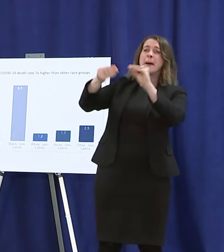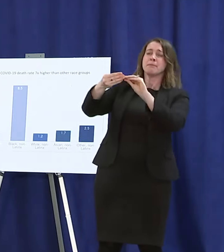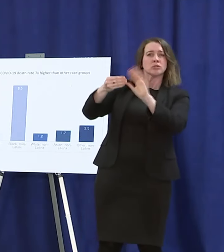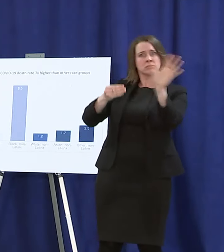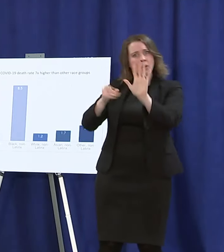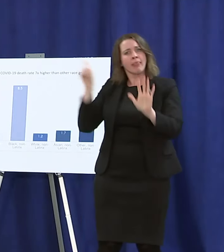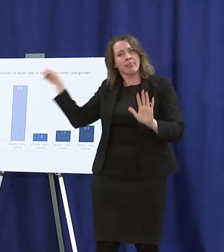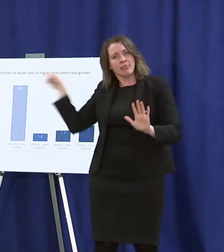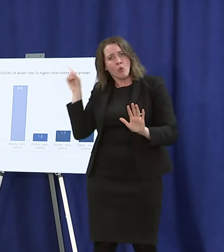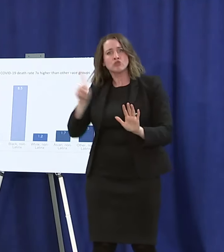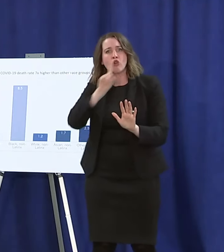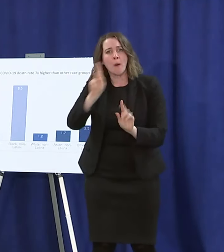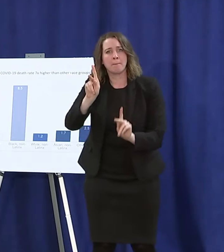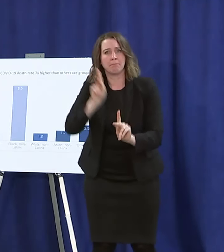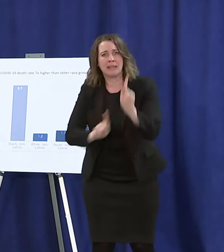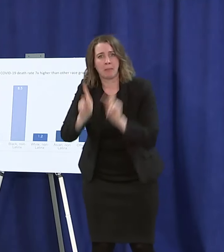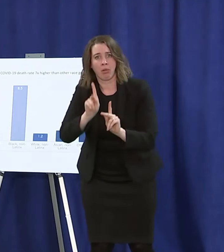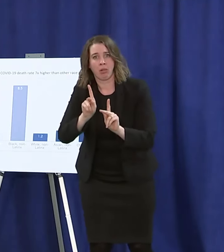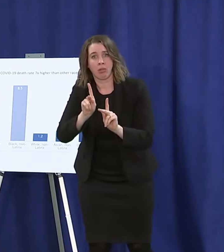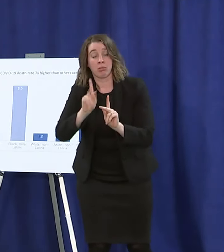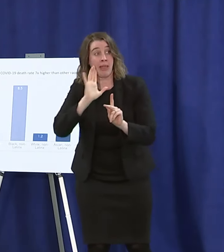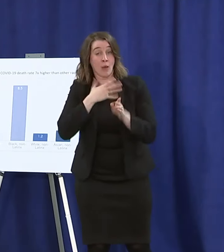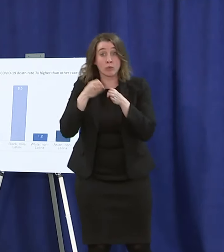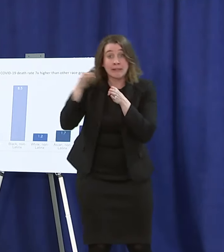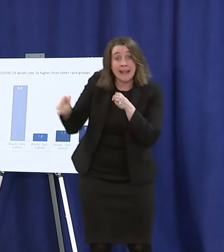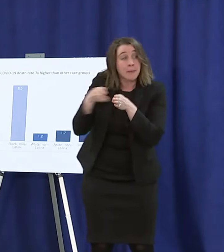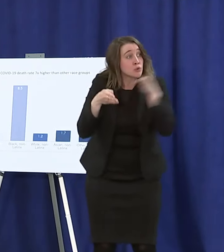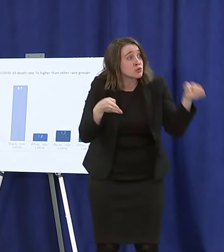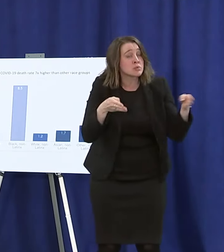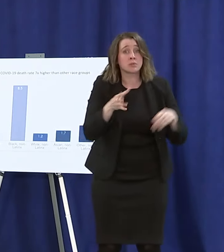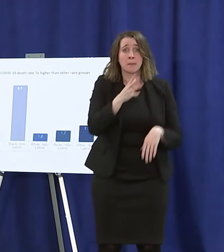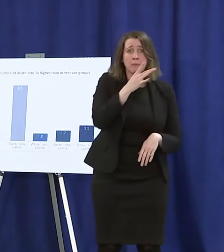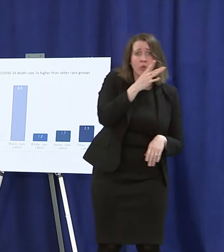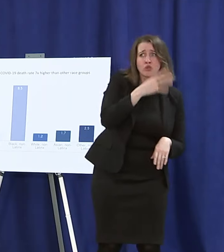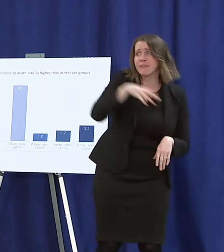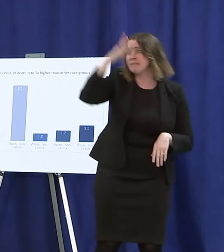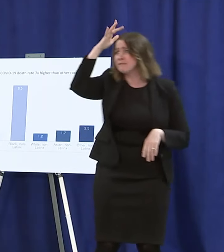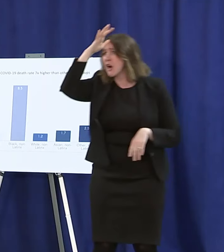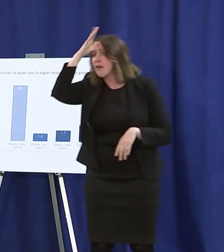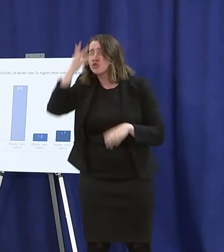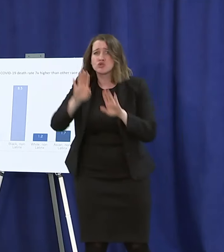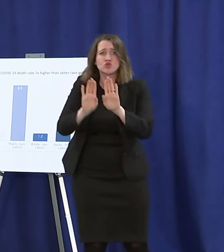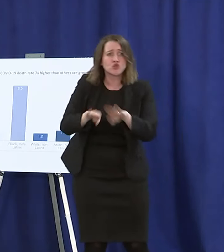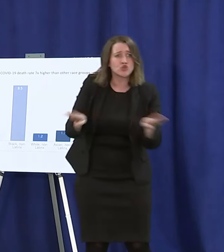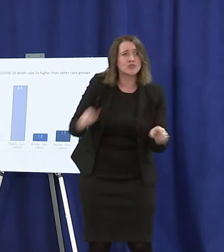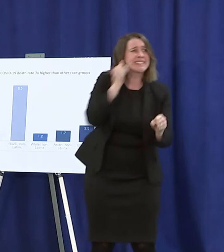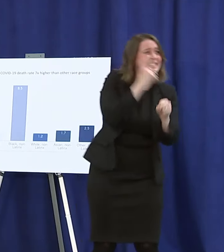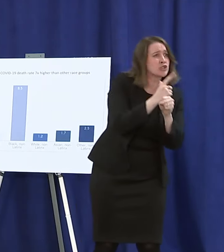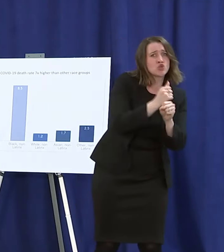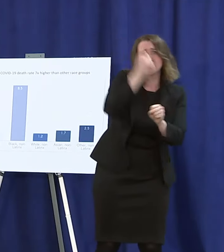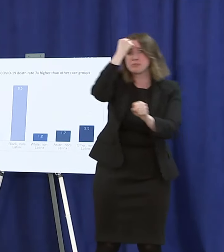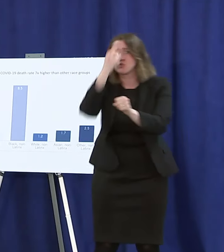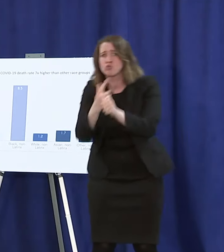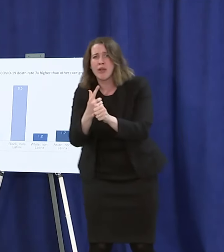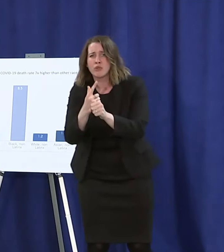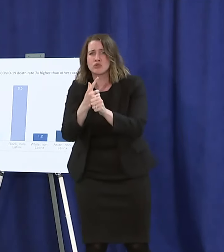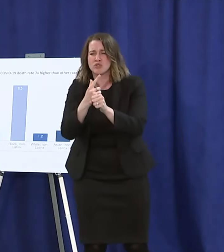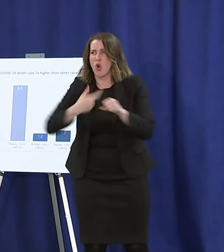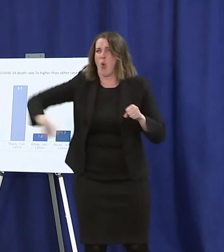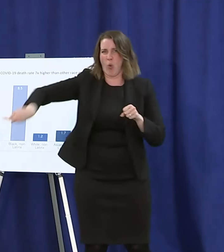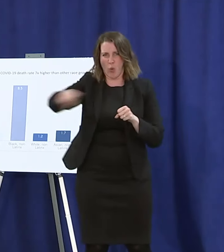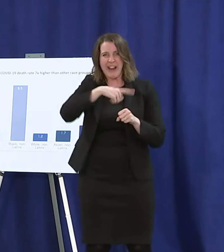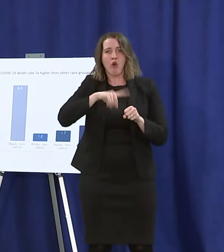are our sisters, our brothers, our mothers, our fathers, our children. We have